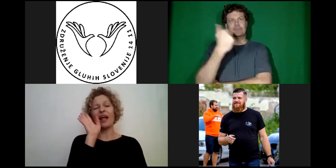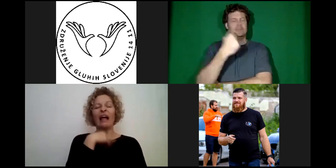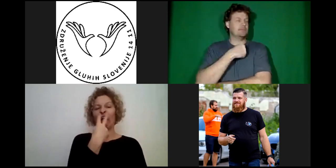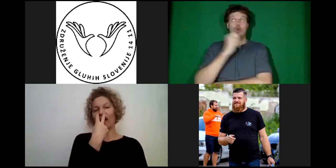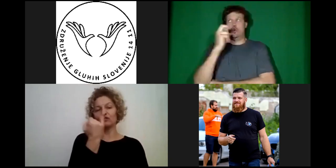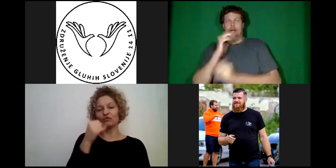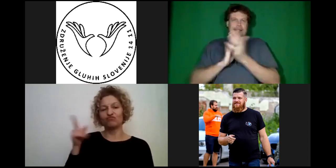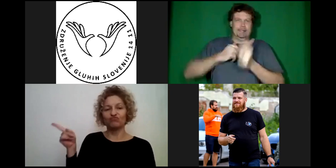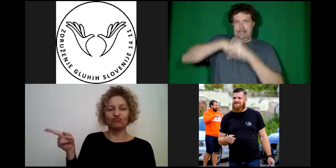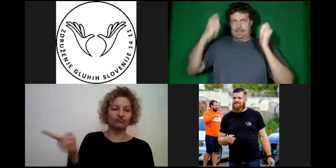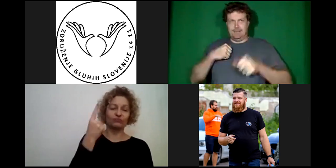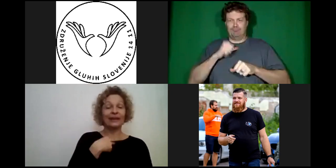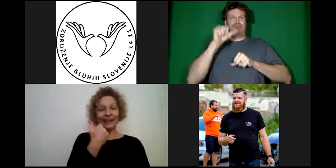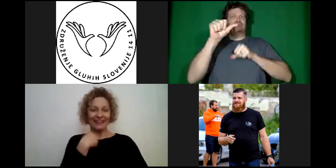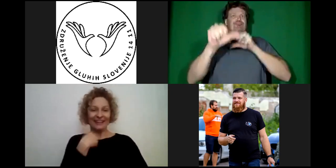my coach,